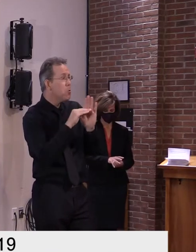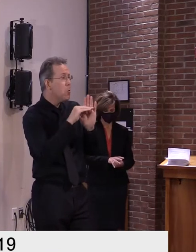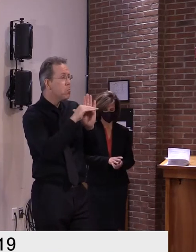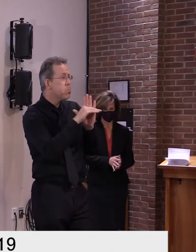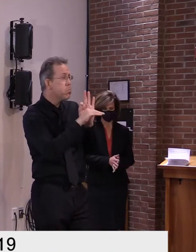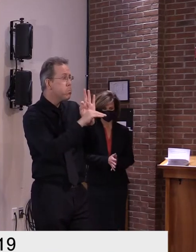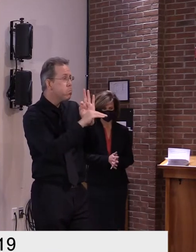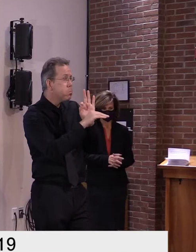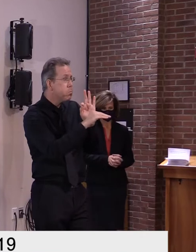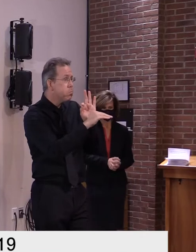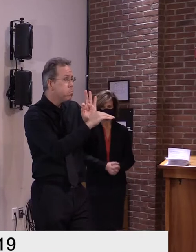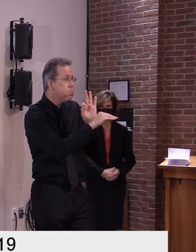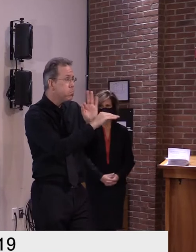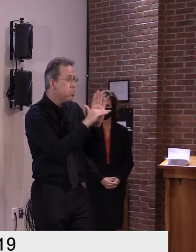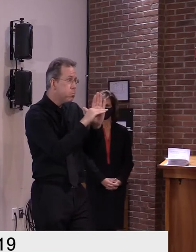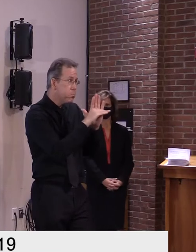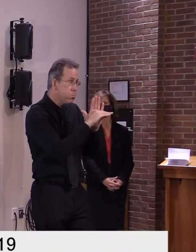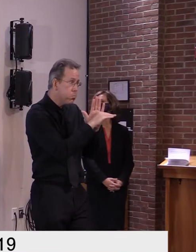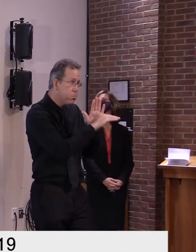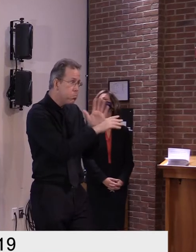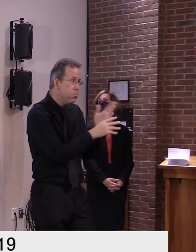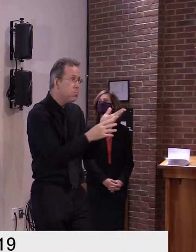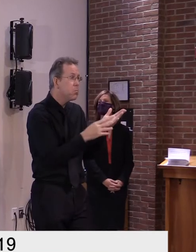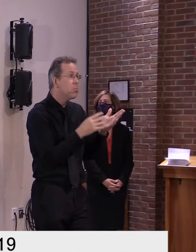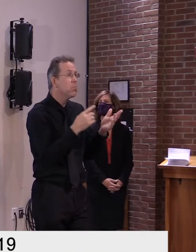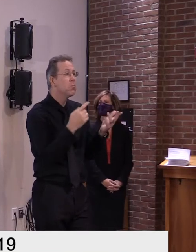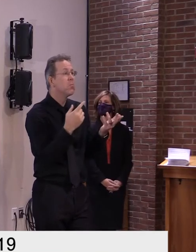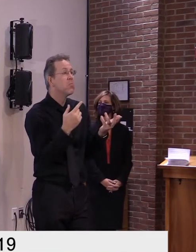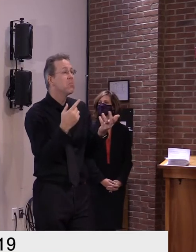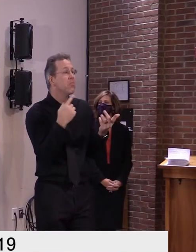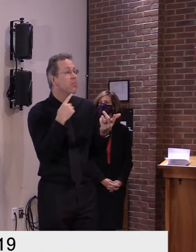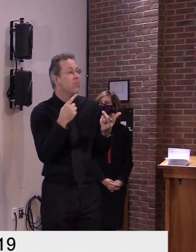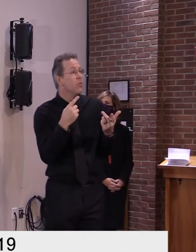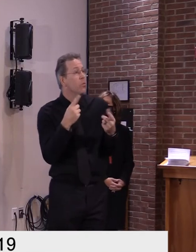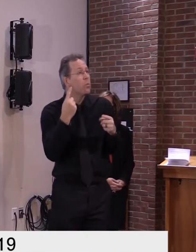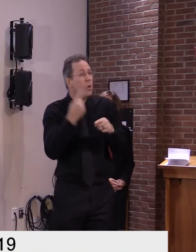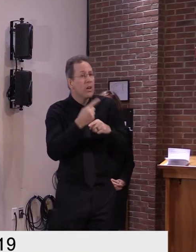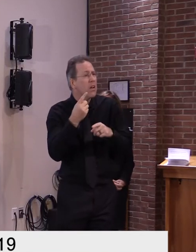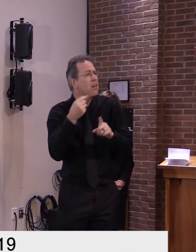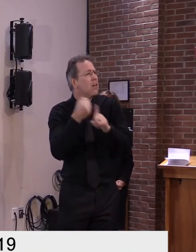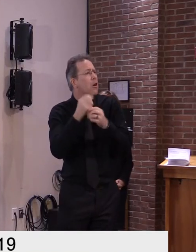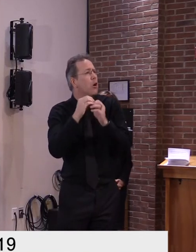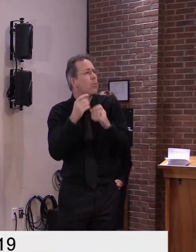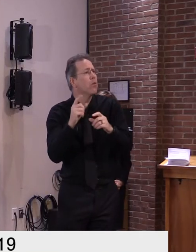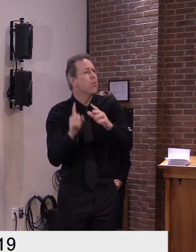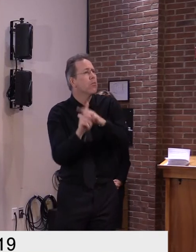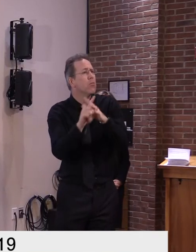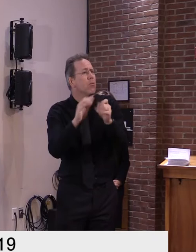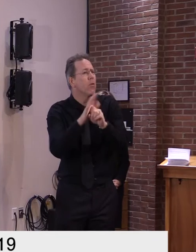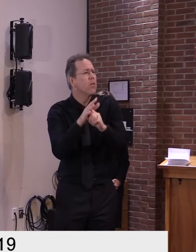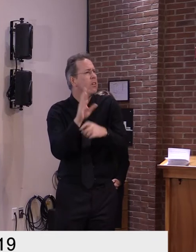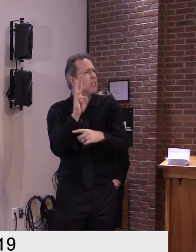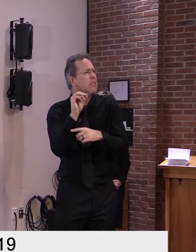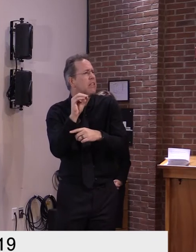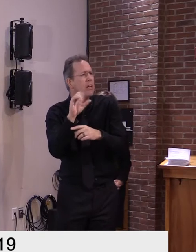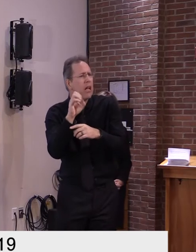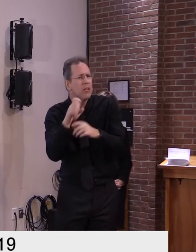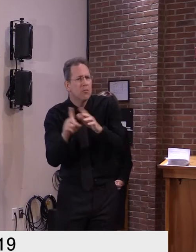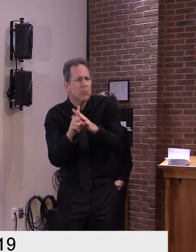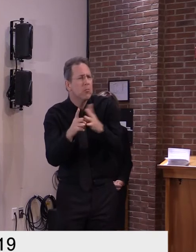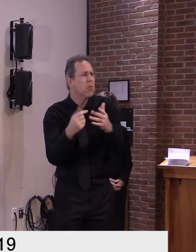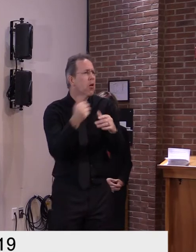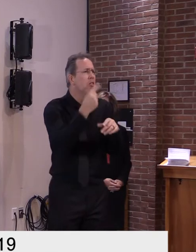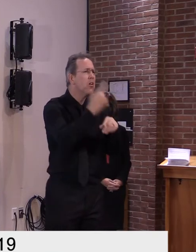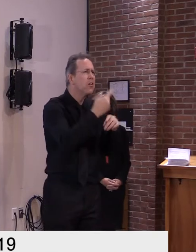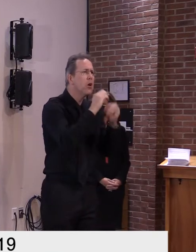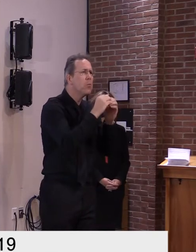went one day it was in the 60s, another day in the 70s. But then it went and elevated to 138 down yesterday